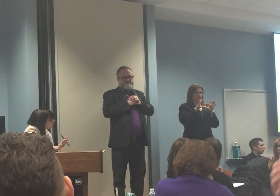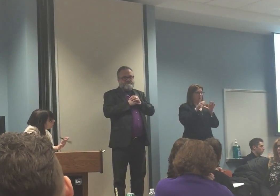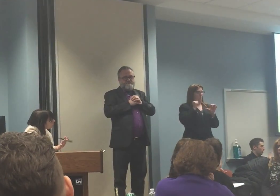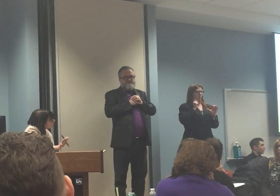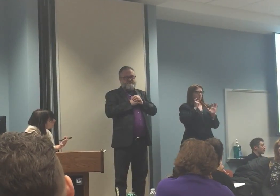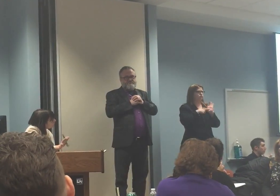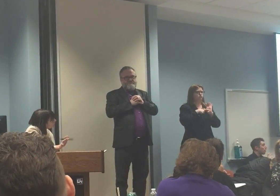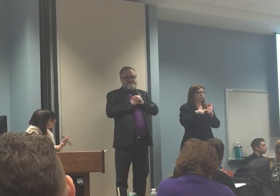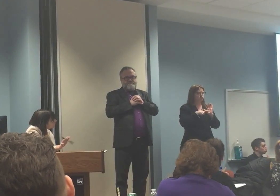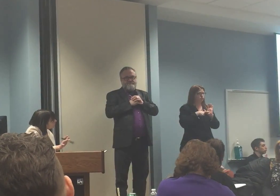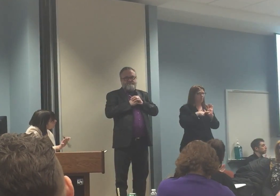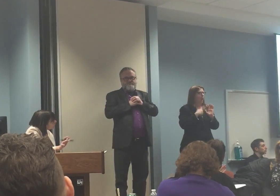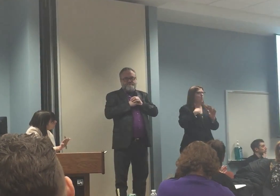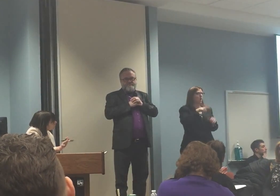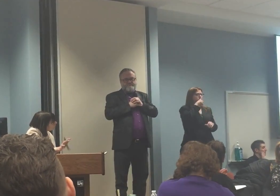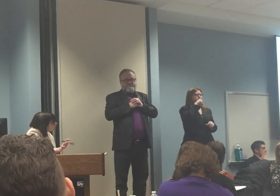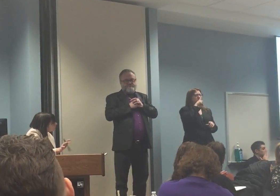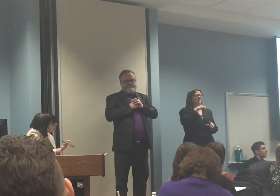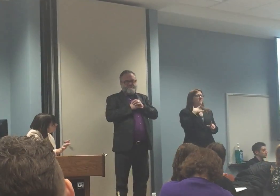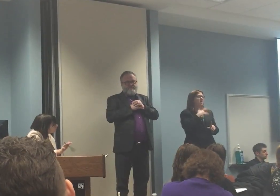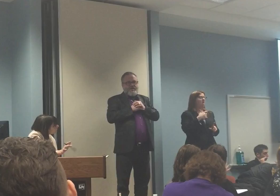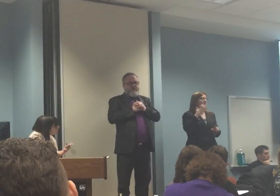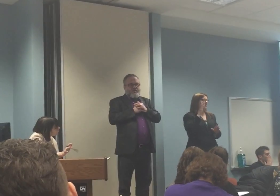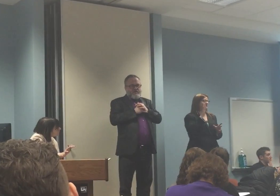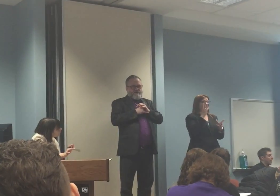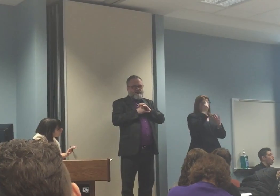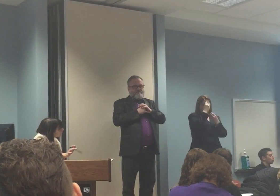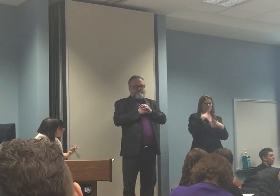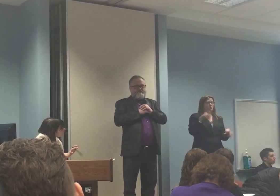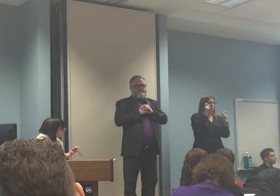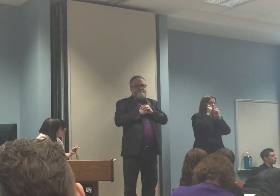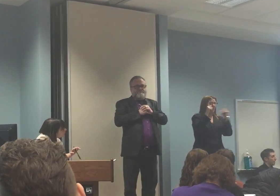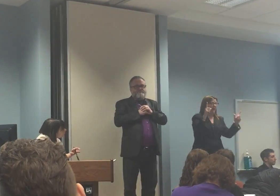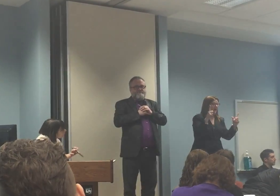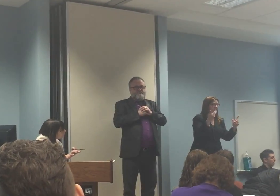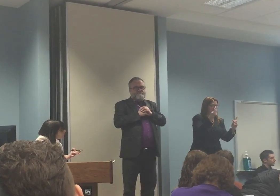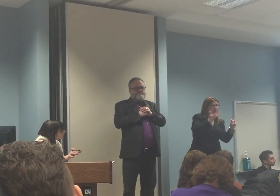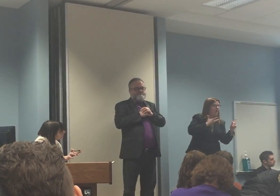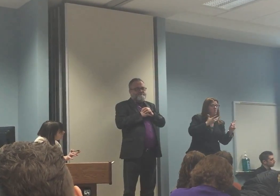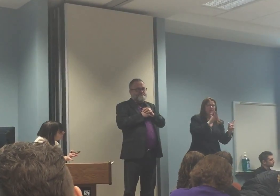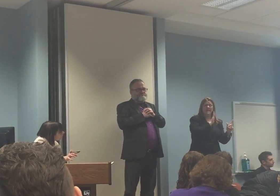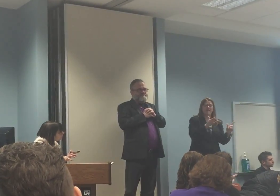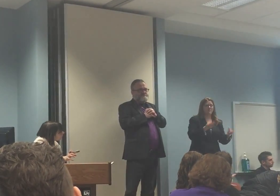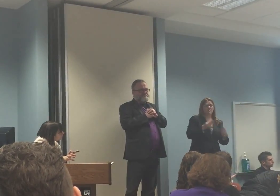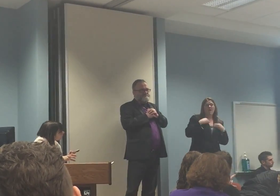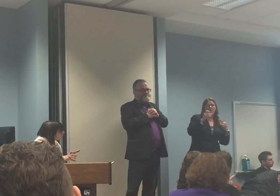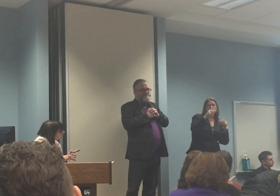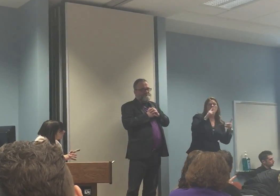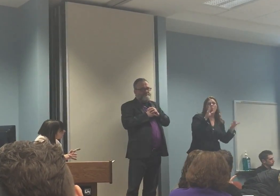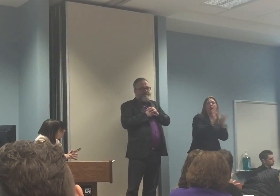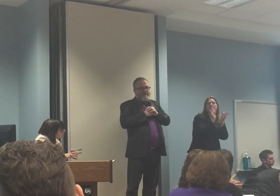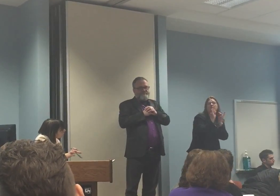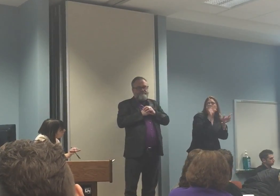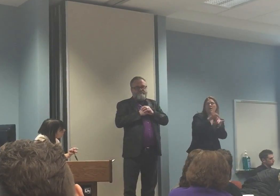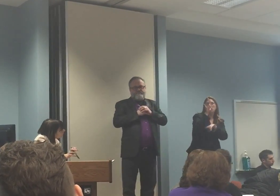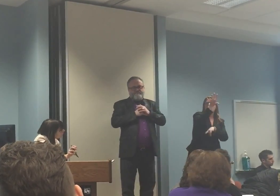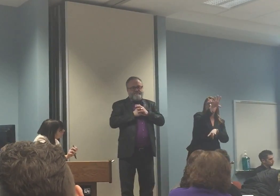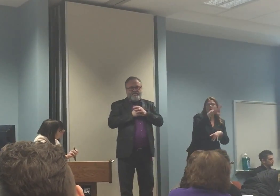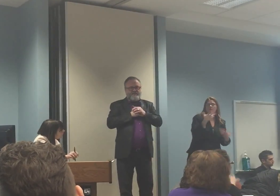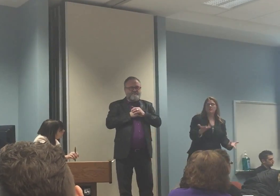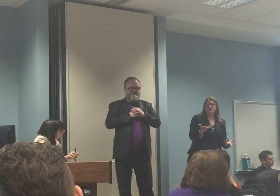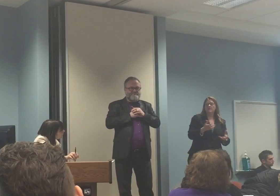be recognized. So we had been blindsided by this process. We were never given the opportunity to comment or put in any input.